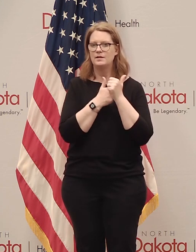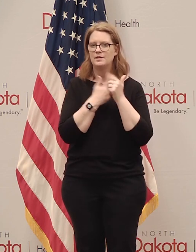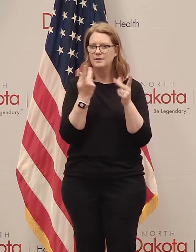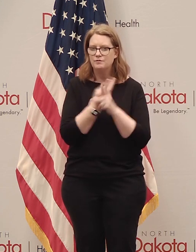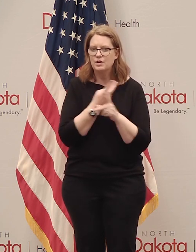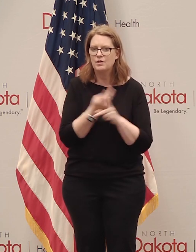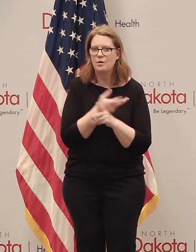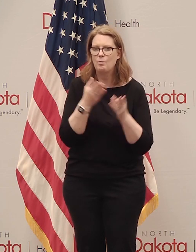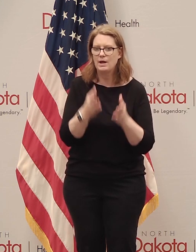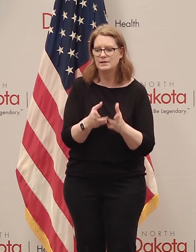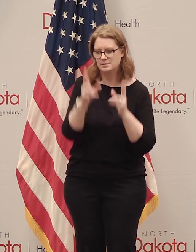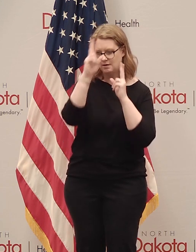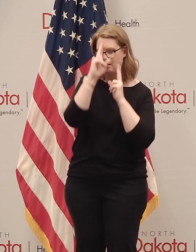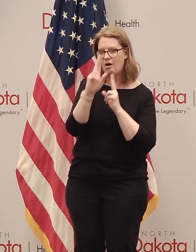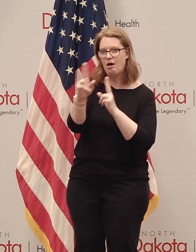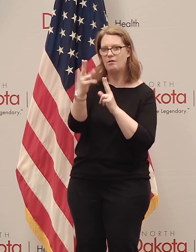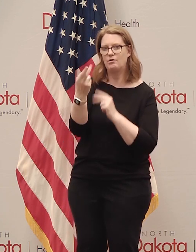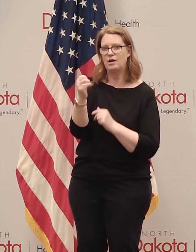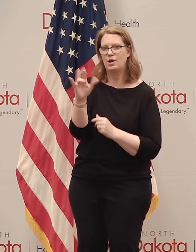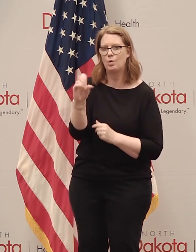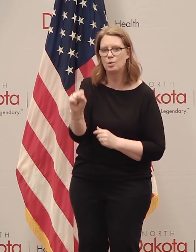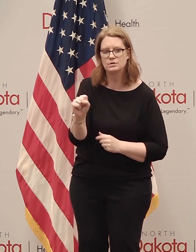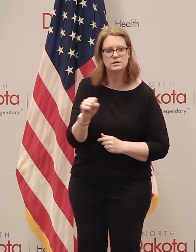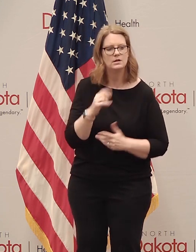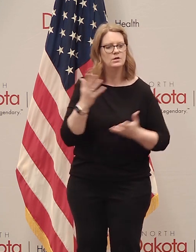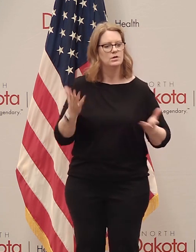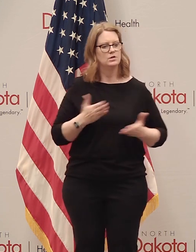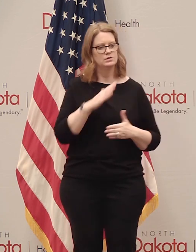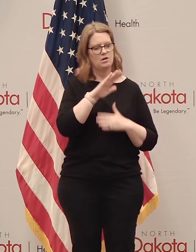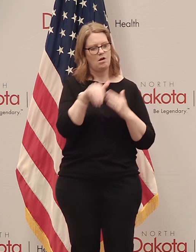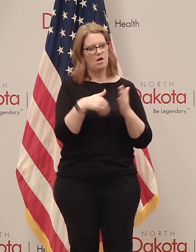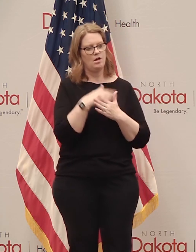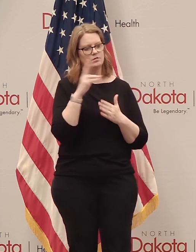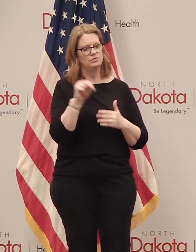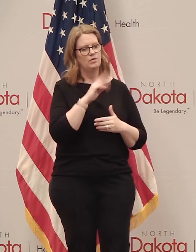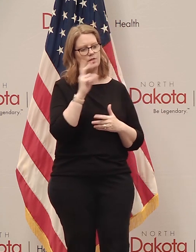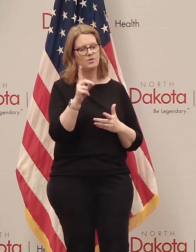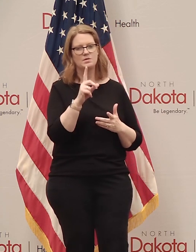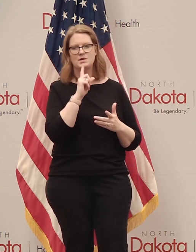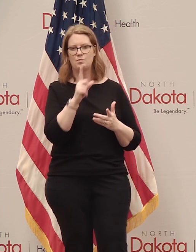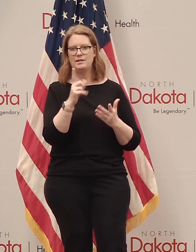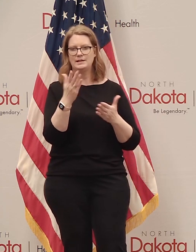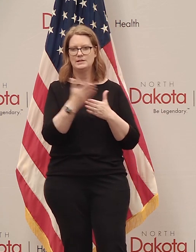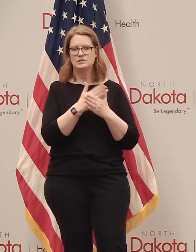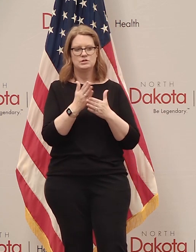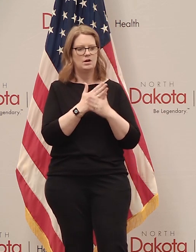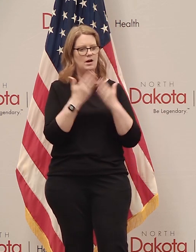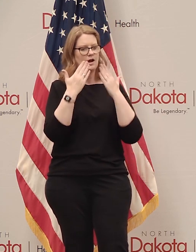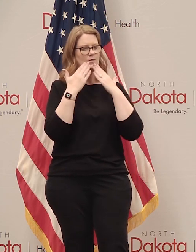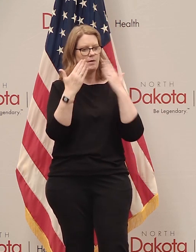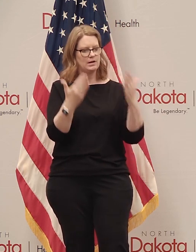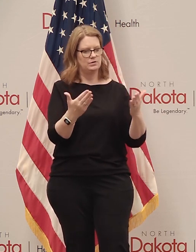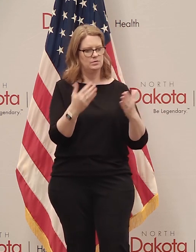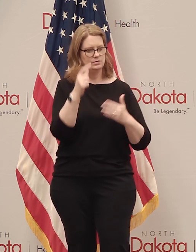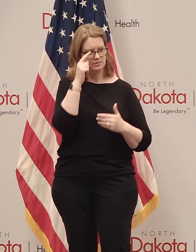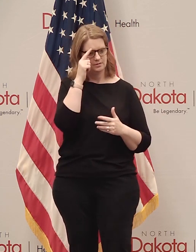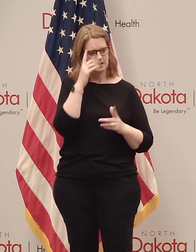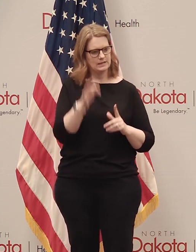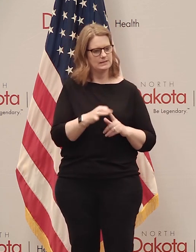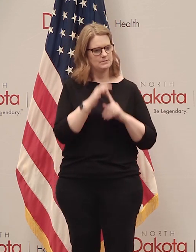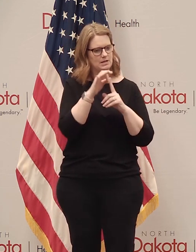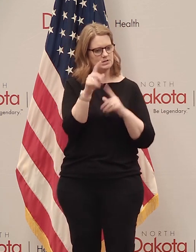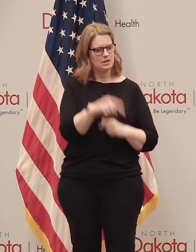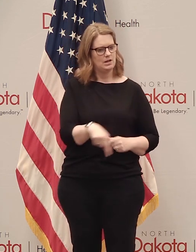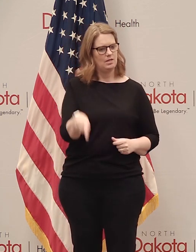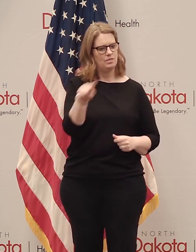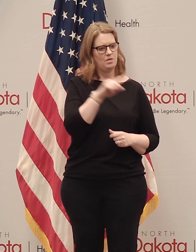to honor our heroes on Memorial Day, and we encourage all North Dakotans to join in sharing our gratitude for the military members, and especially those who have